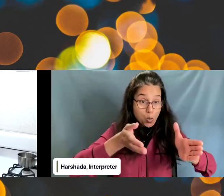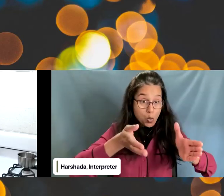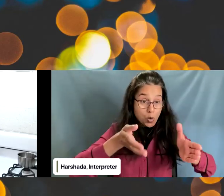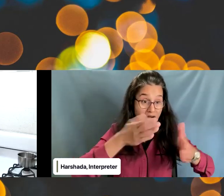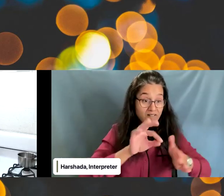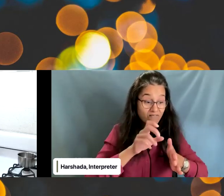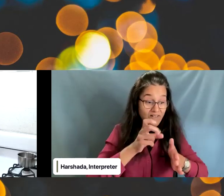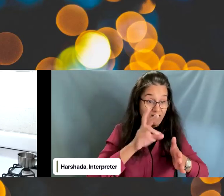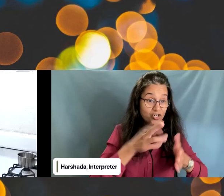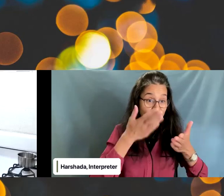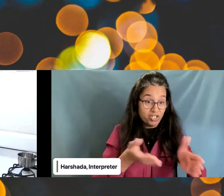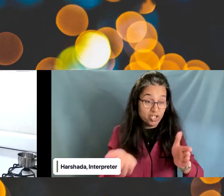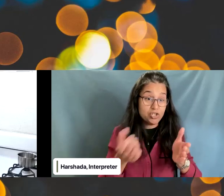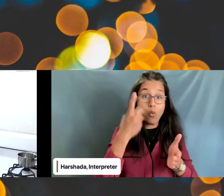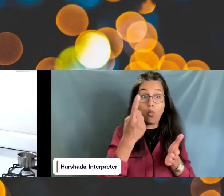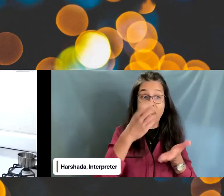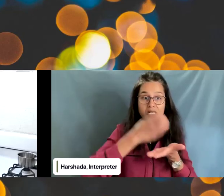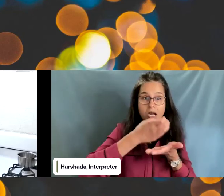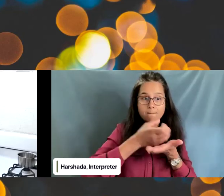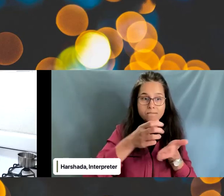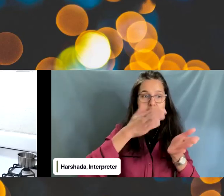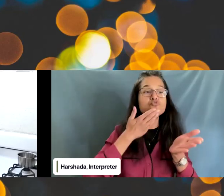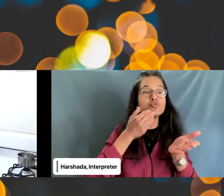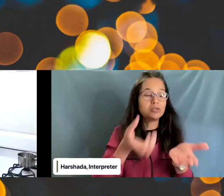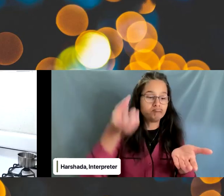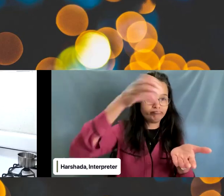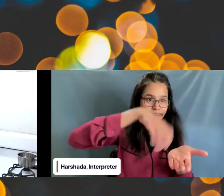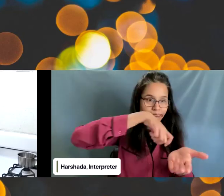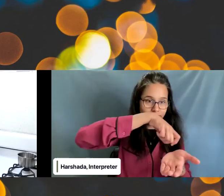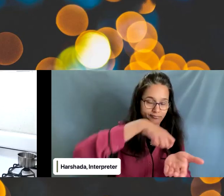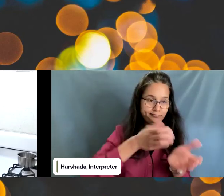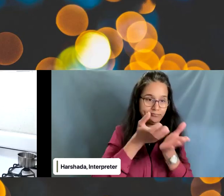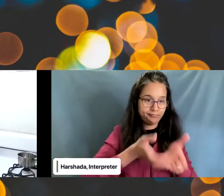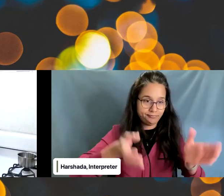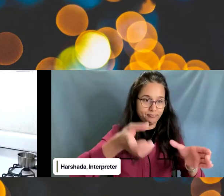There you go. And then